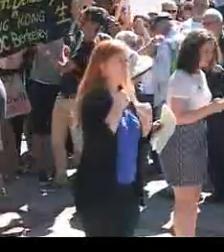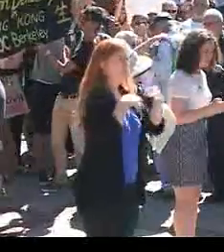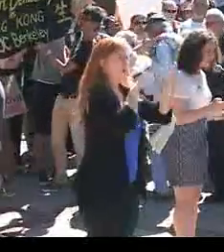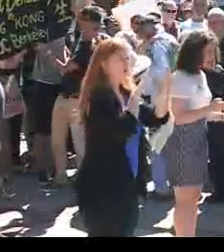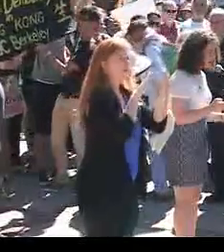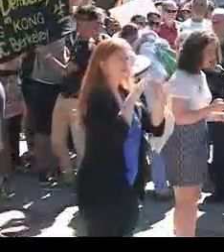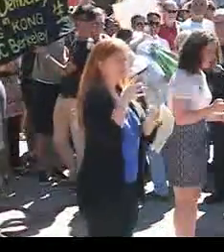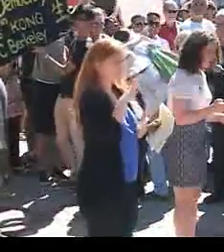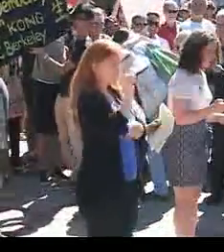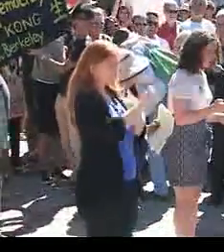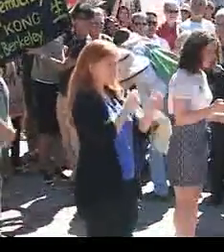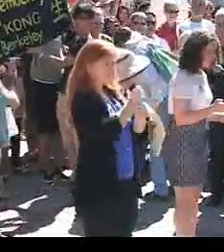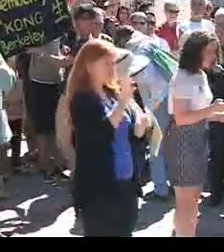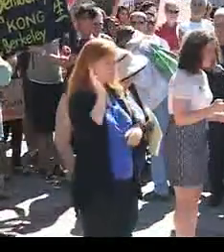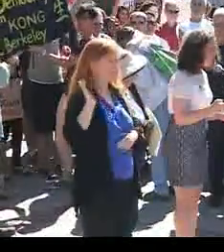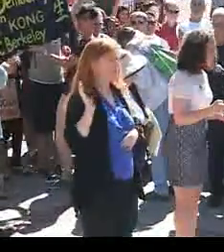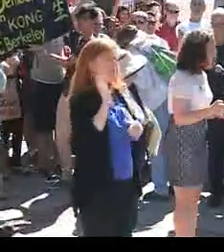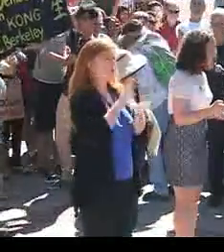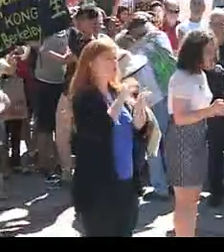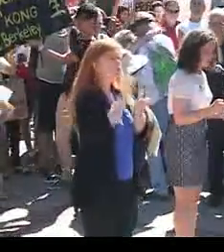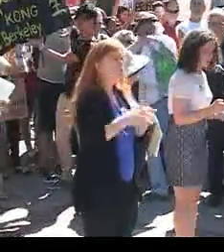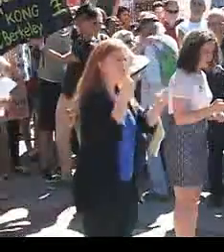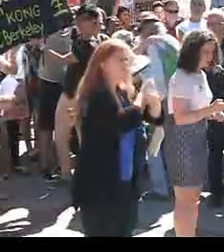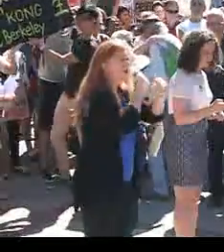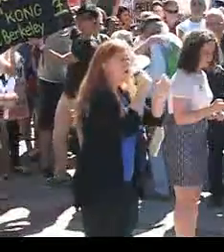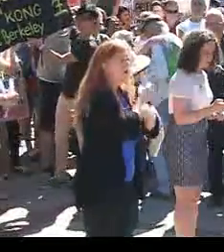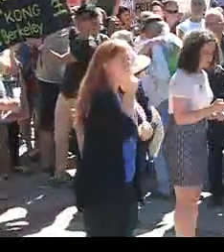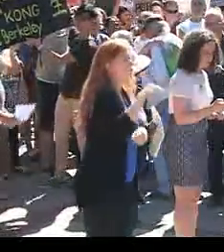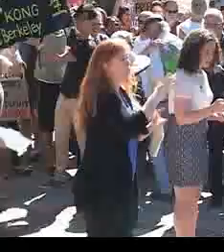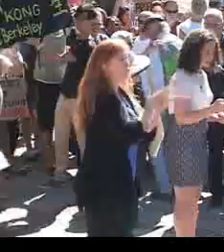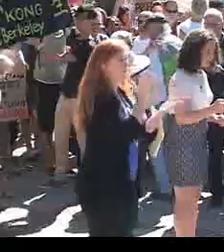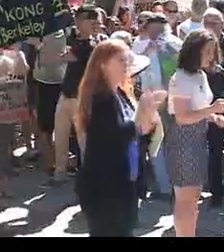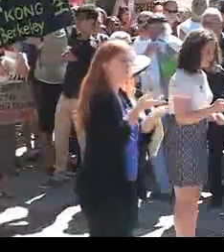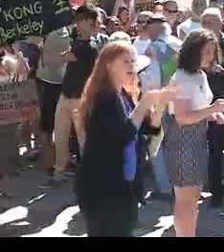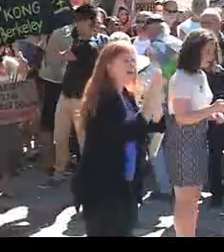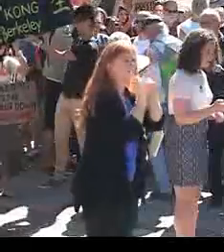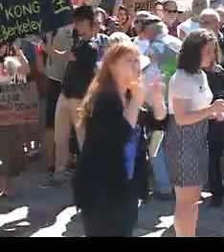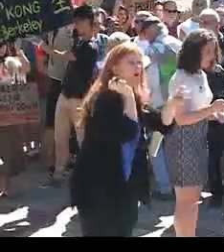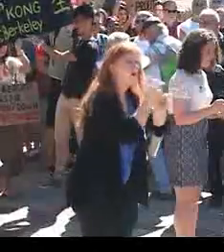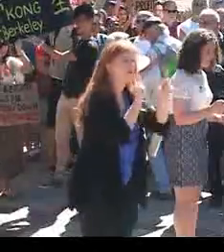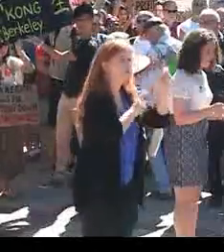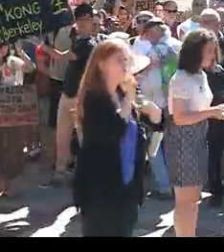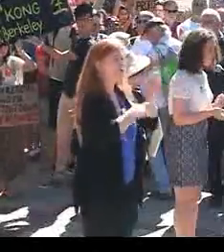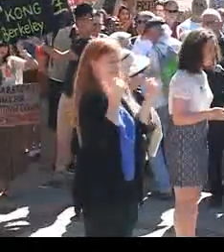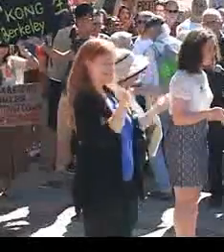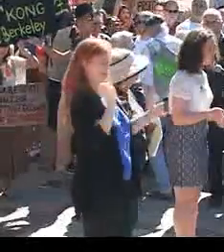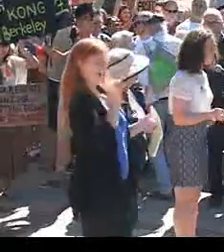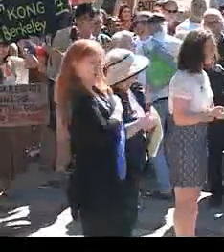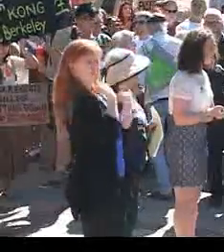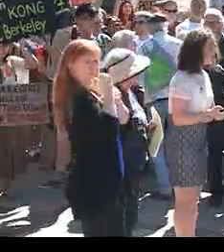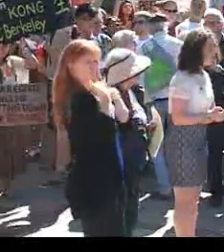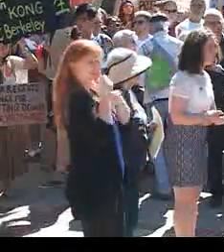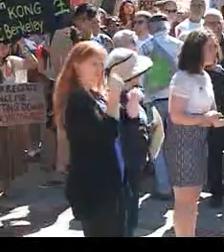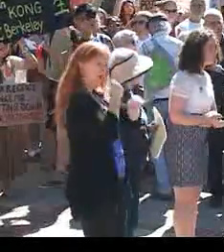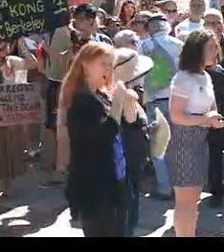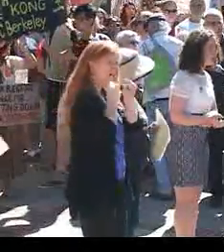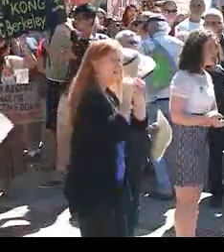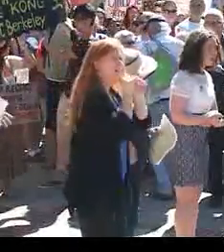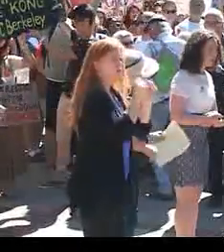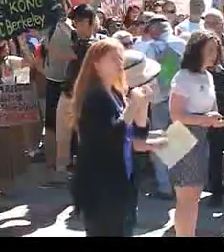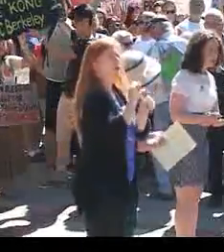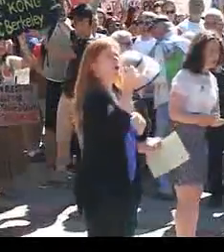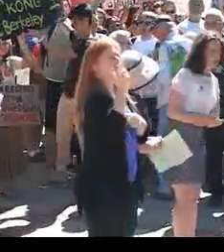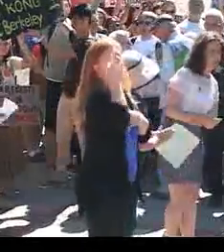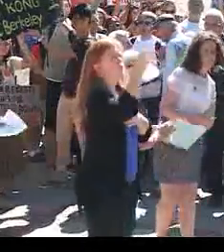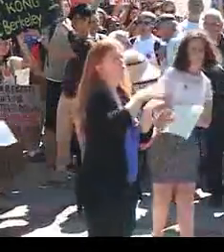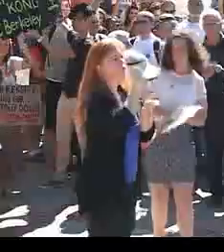for your right to ask the hard questions, so now it is our duty to exercise that right and fight the fights that future students will remember us for.